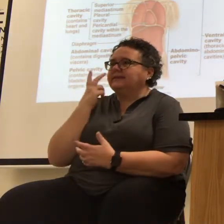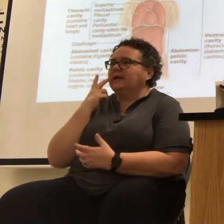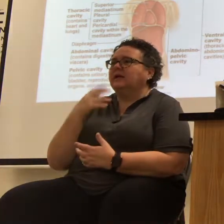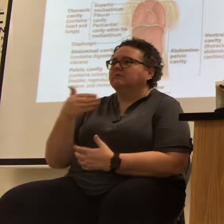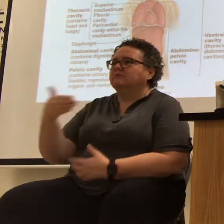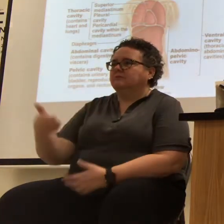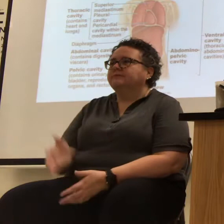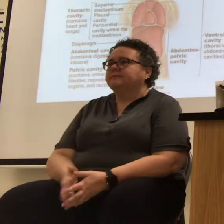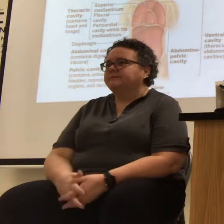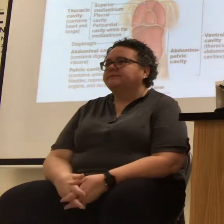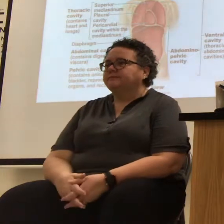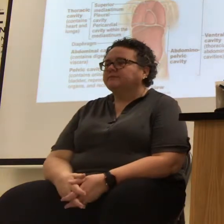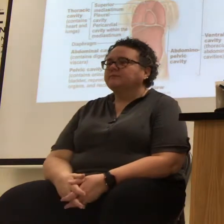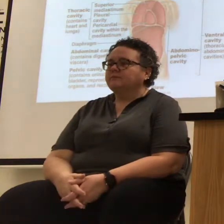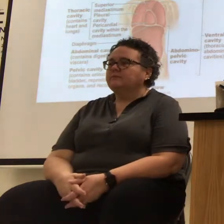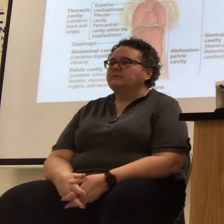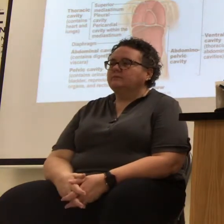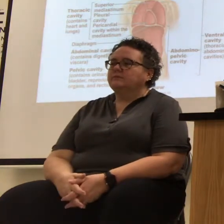cavities.